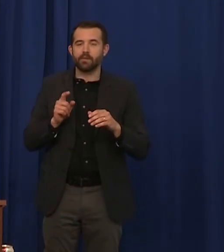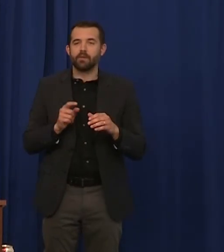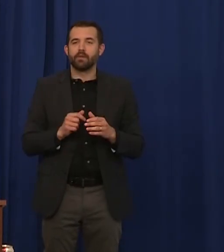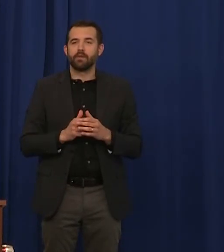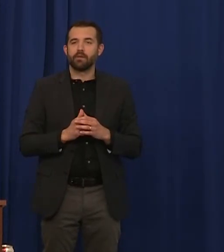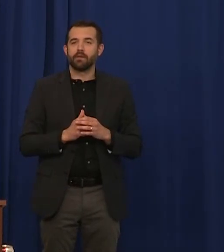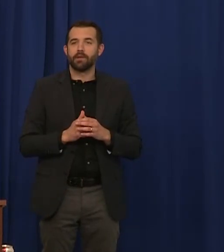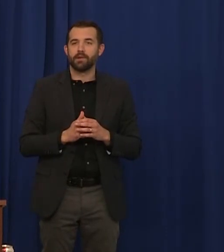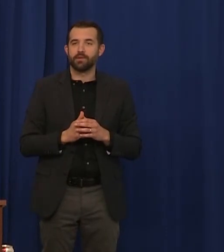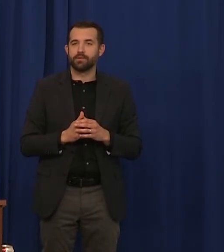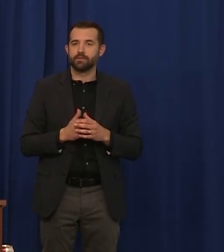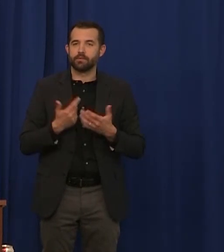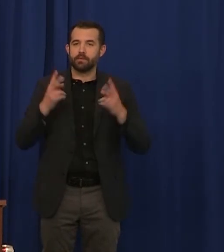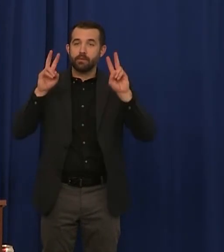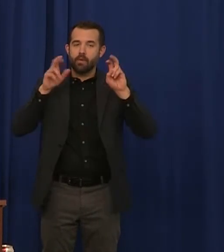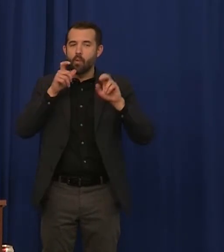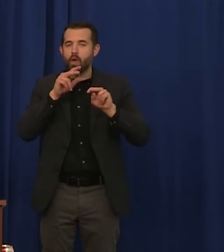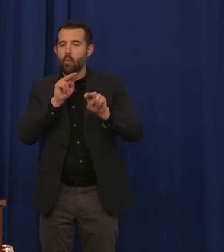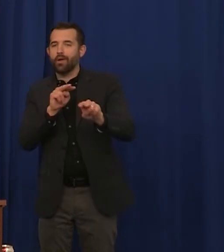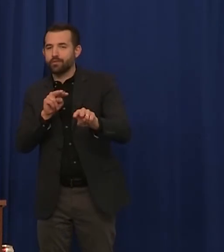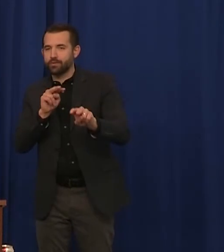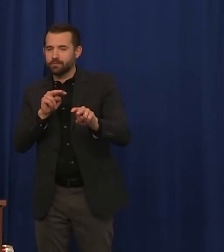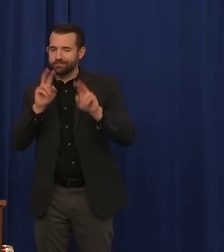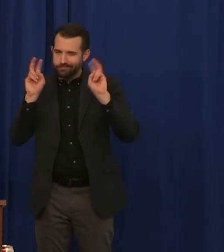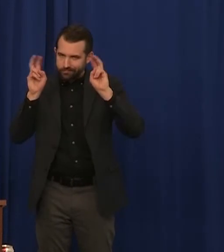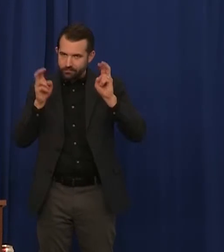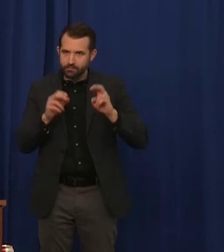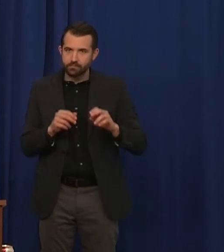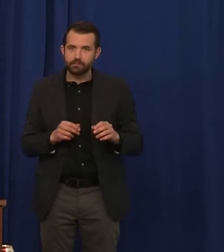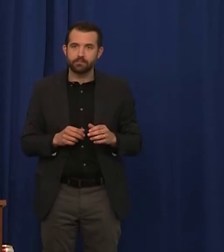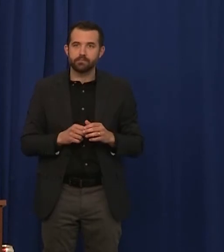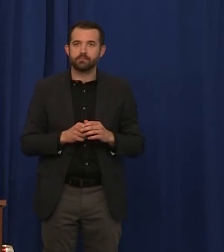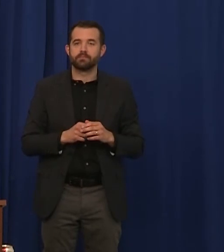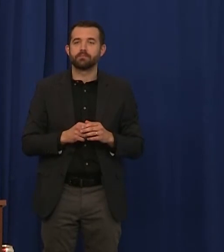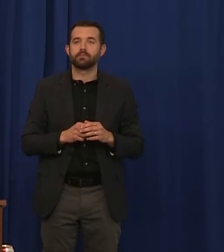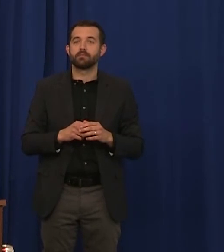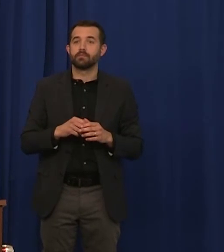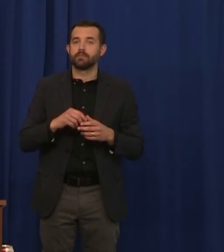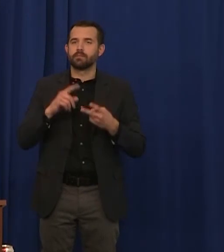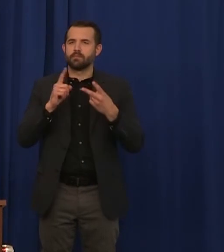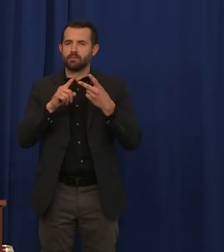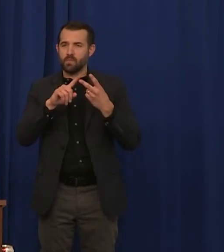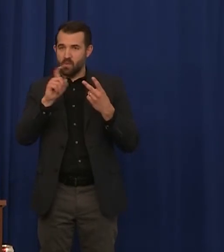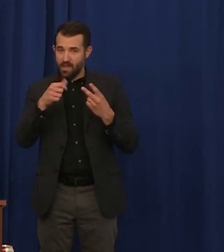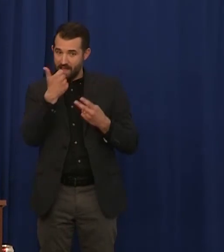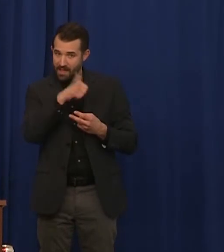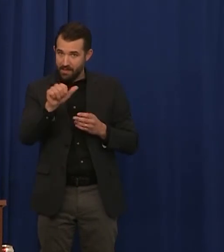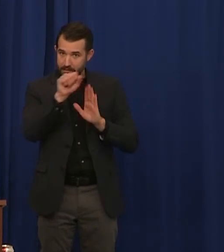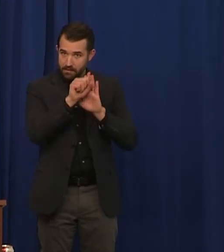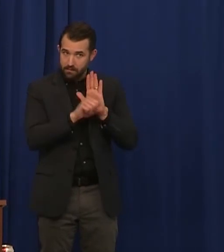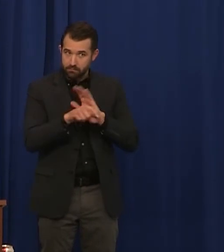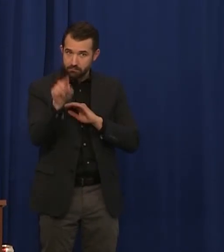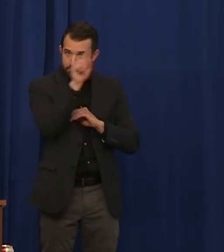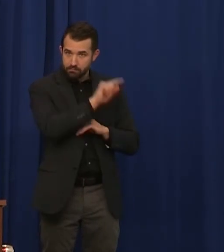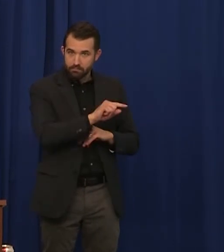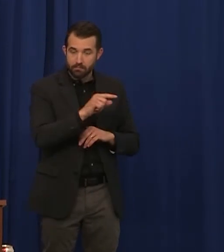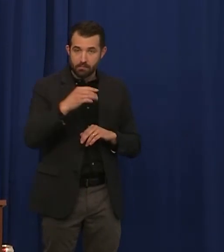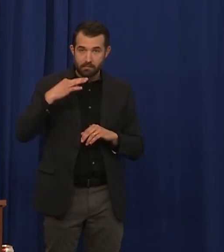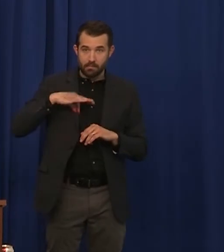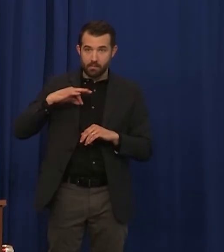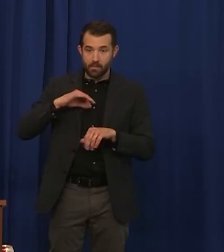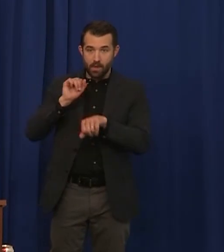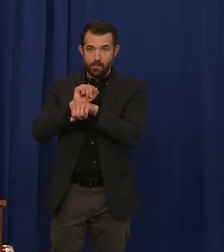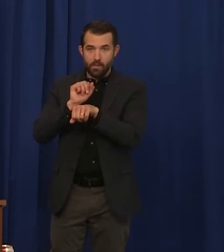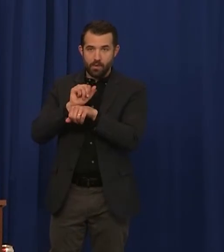paying attention to that? And you asked if anyone at the state. The Maine Department of Labor is only has